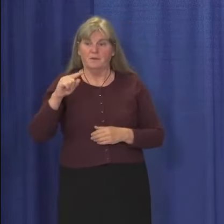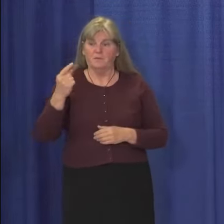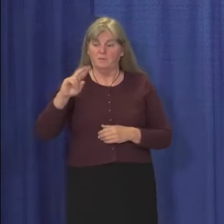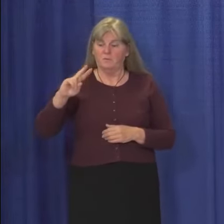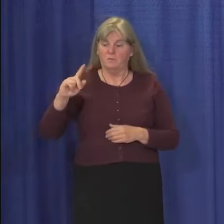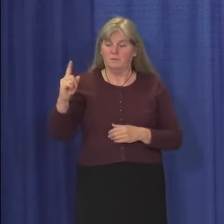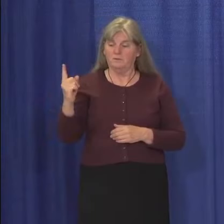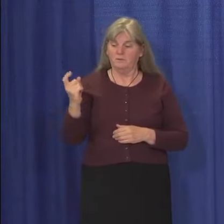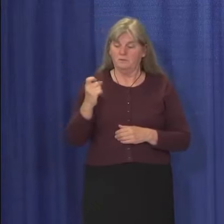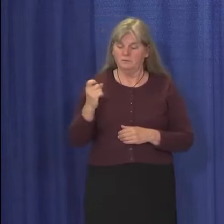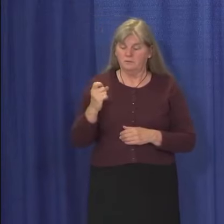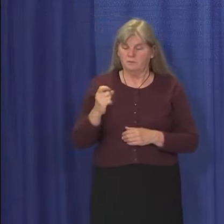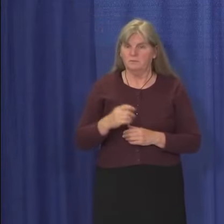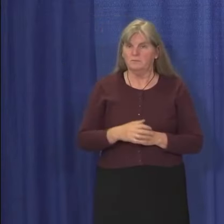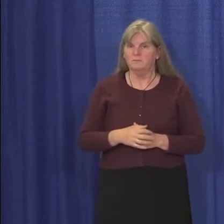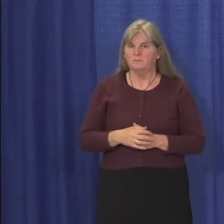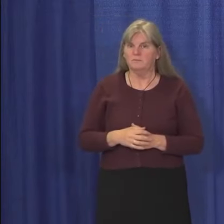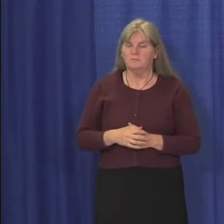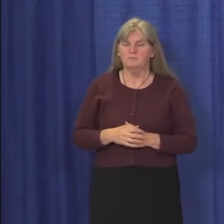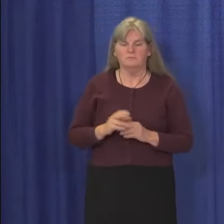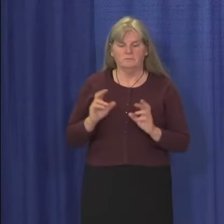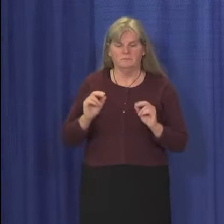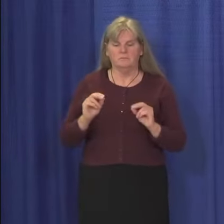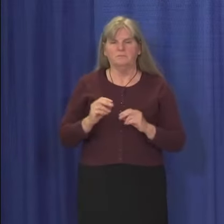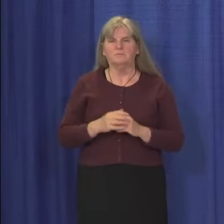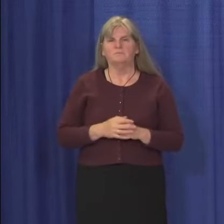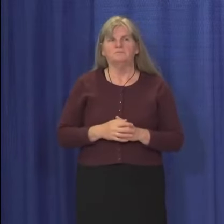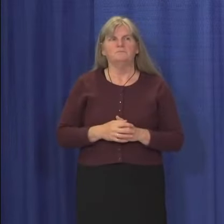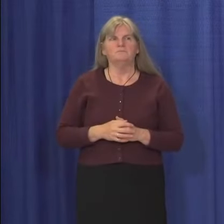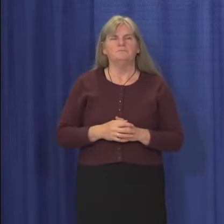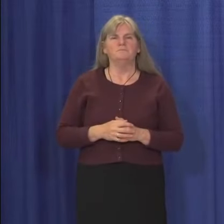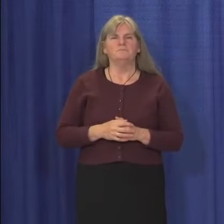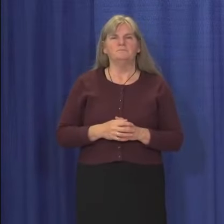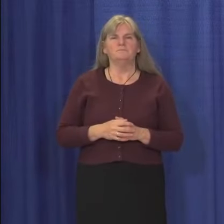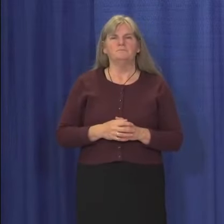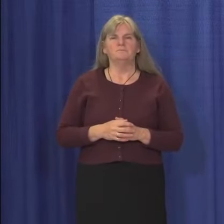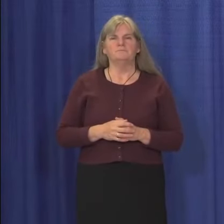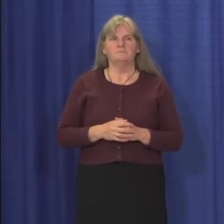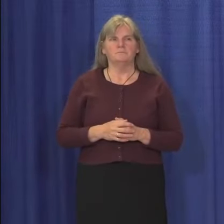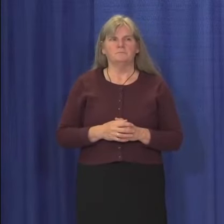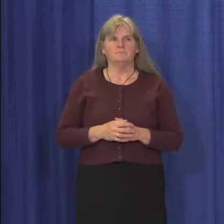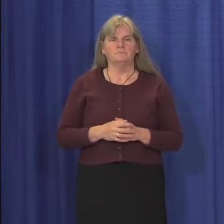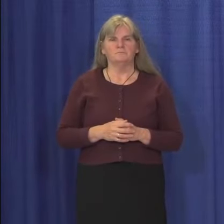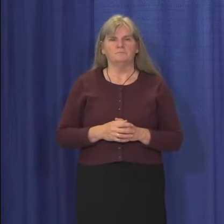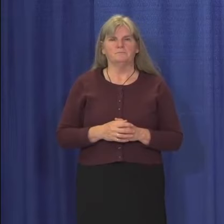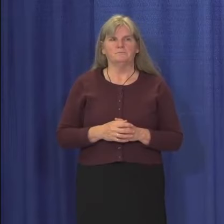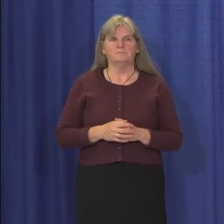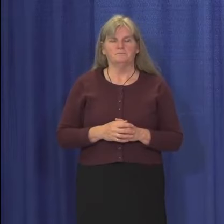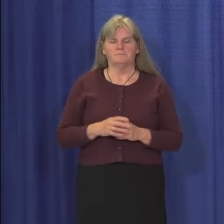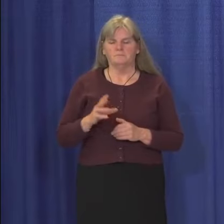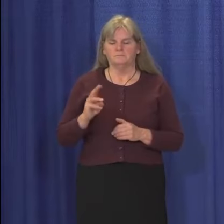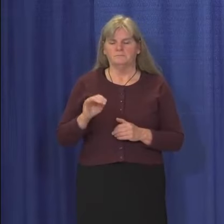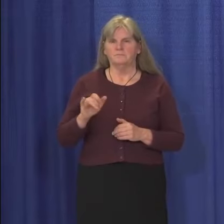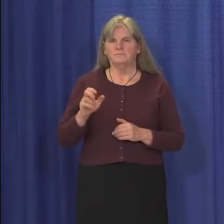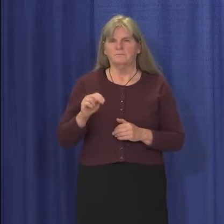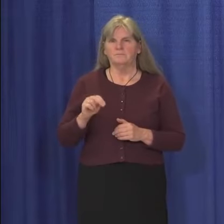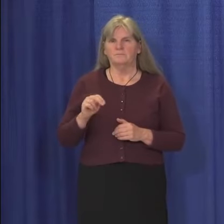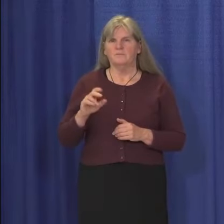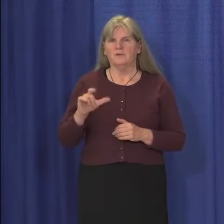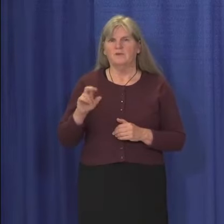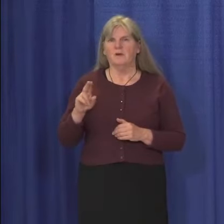Vincent? Non, je vous remercie, docteur, monsieur le Premier ministre. Merci. Merci. Et maintenant, Marine, l'aurore